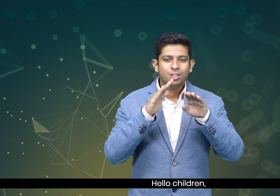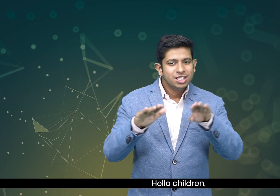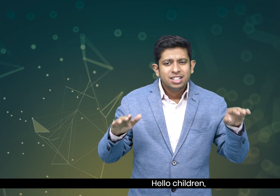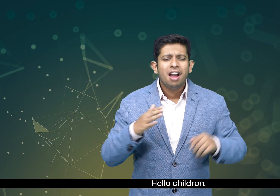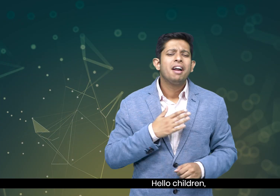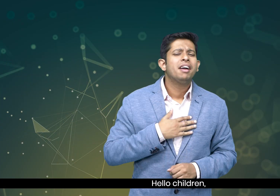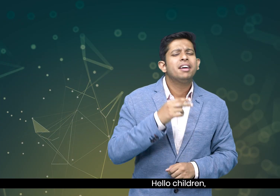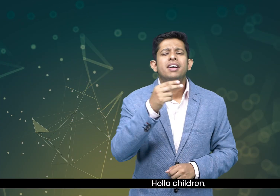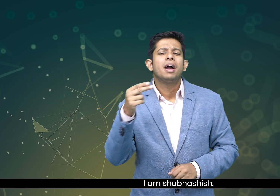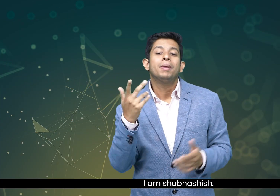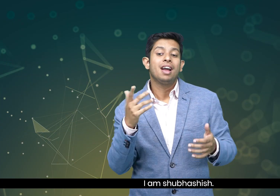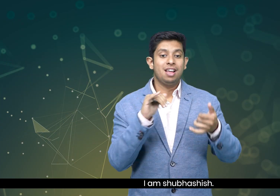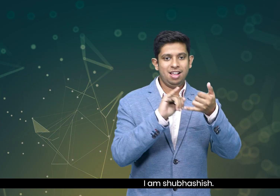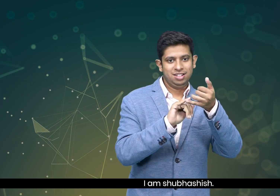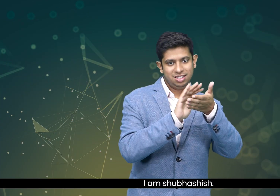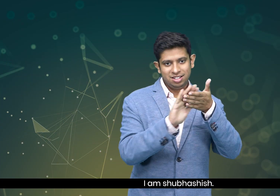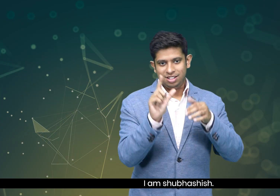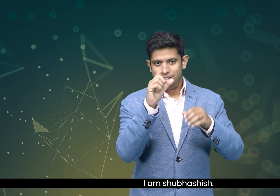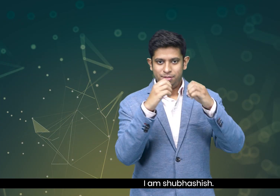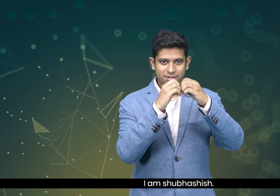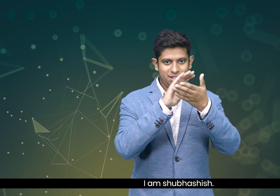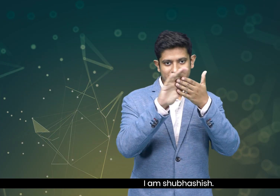Hello children, I am Shubhashish.